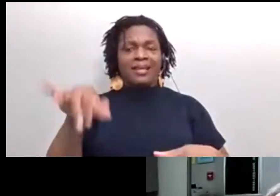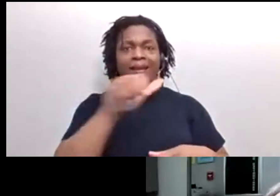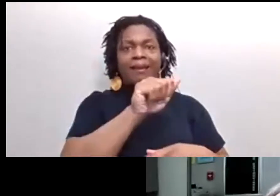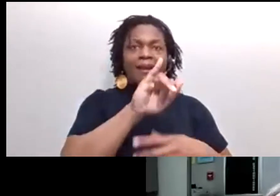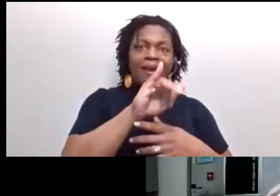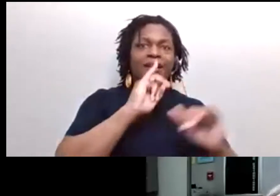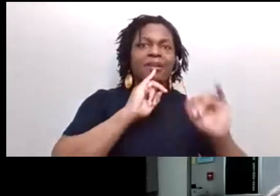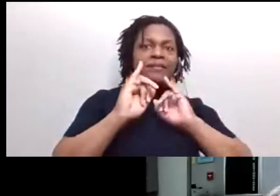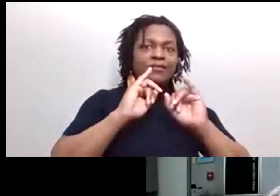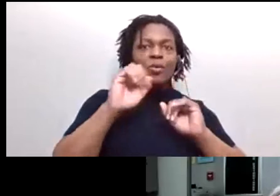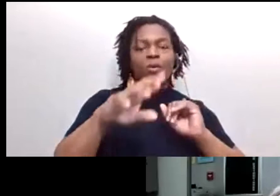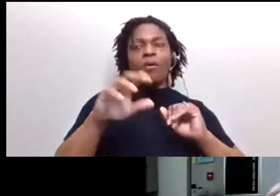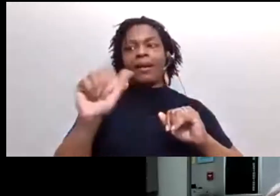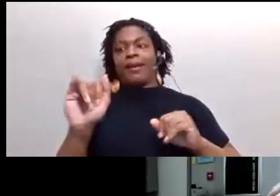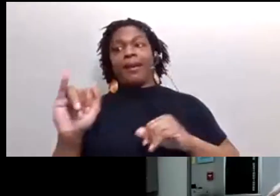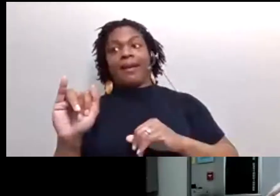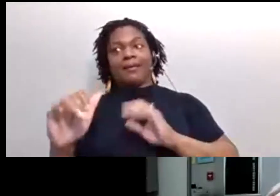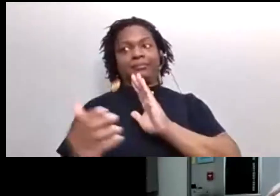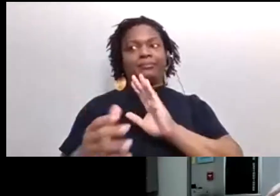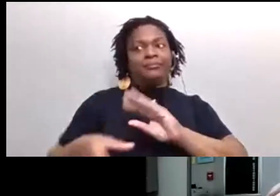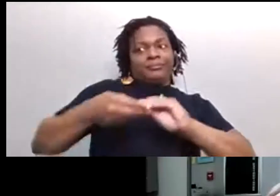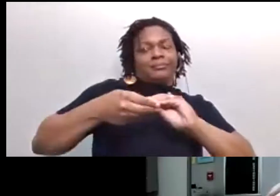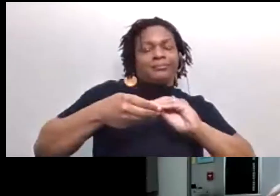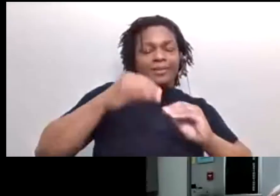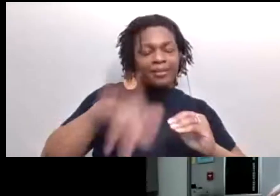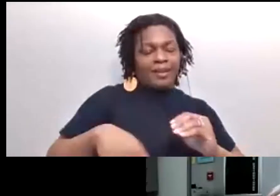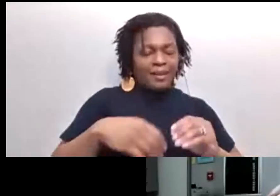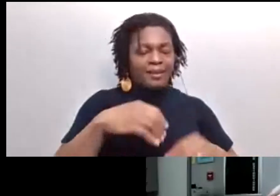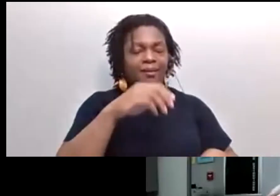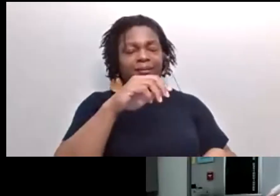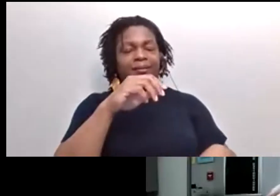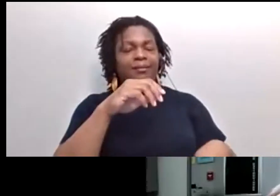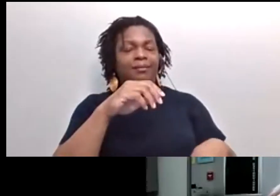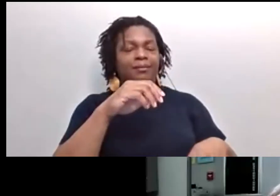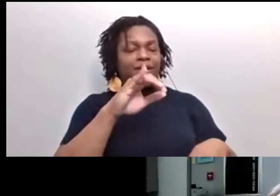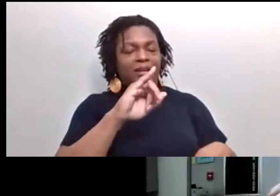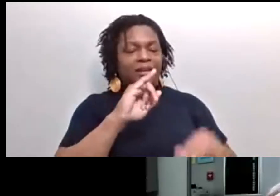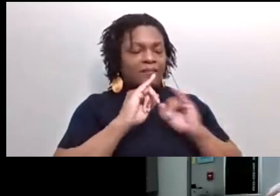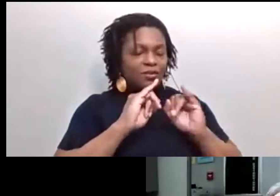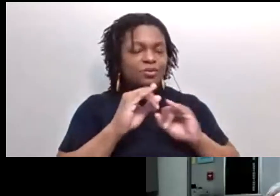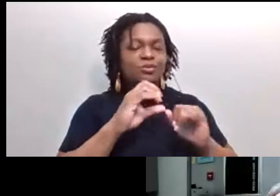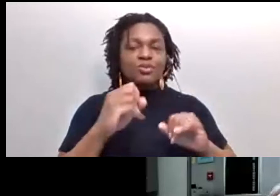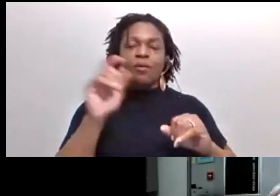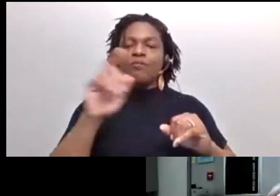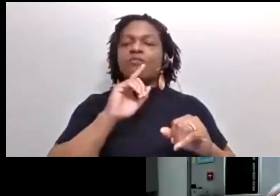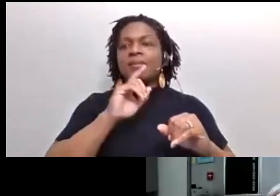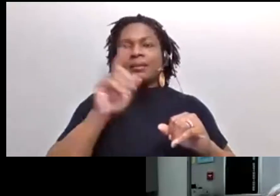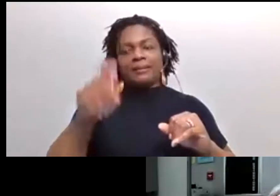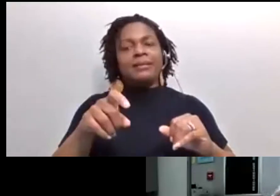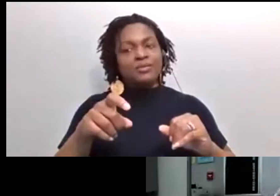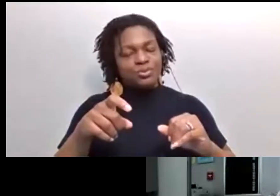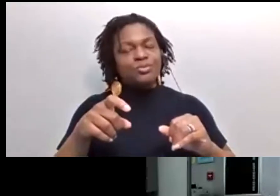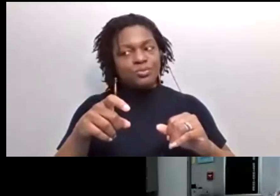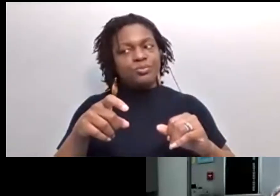AI augmented interviews that really need to be teased out with special interest groups. So I'm thankful that, Jim, you were on that